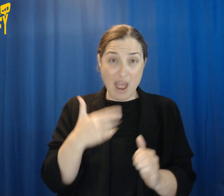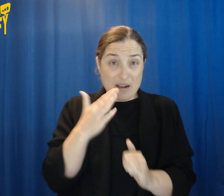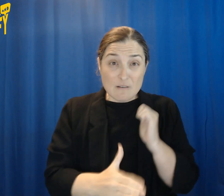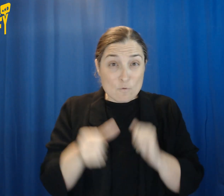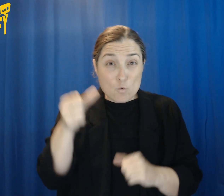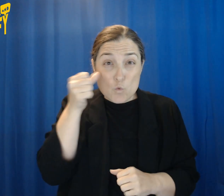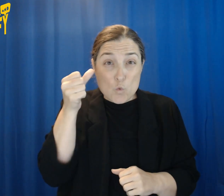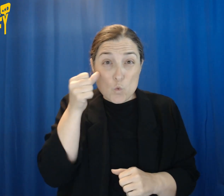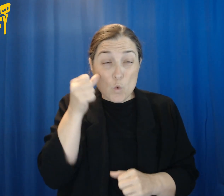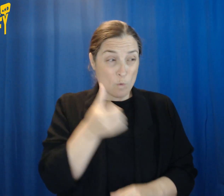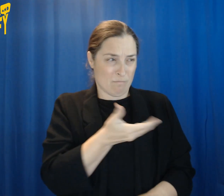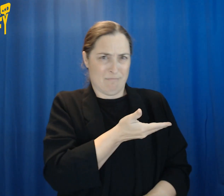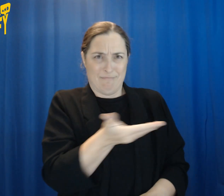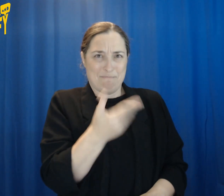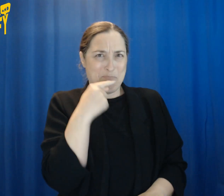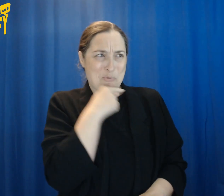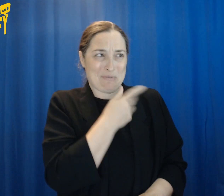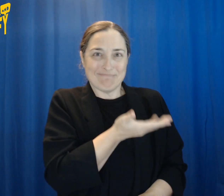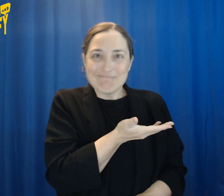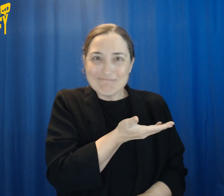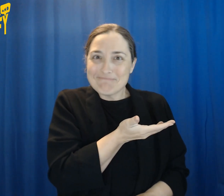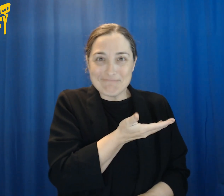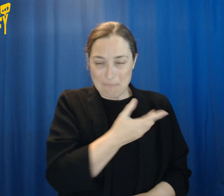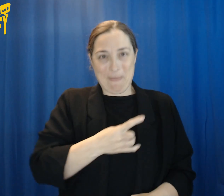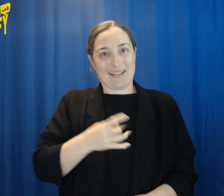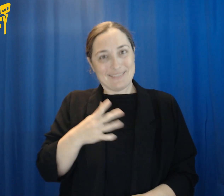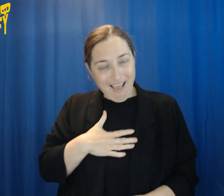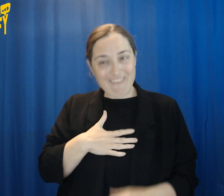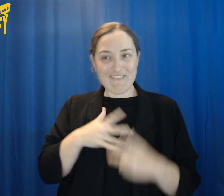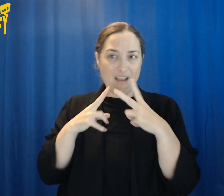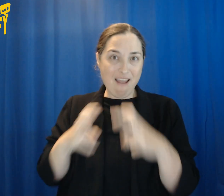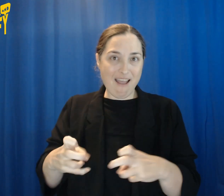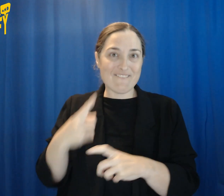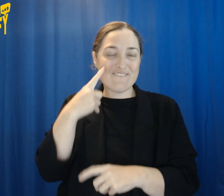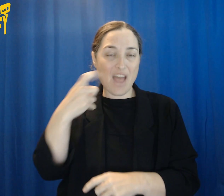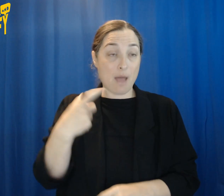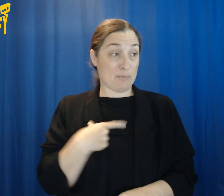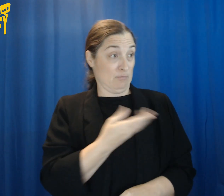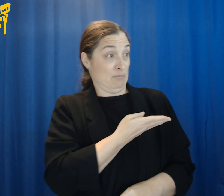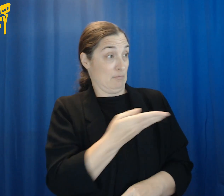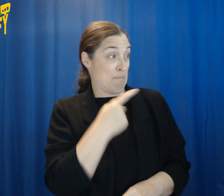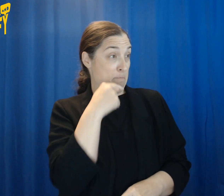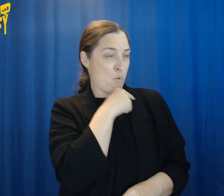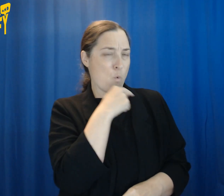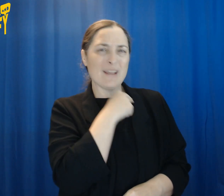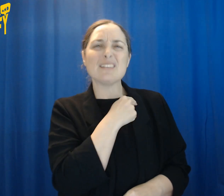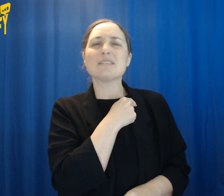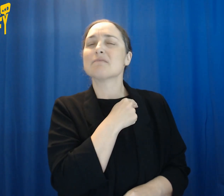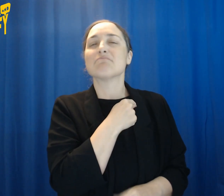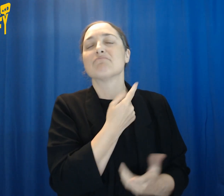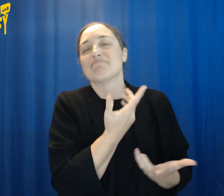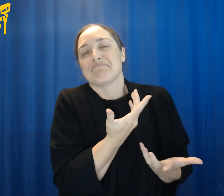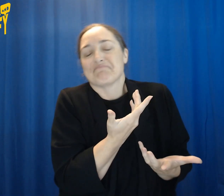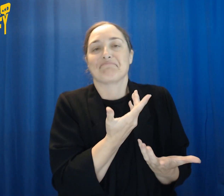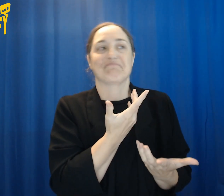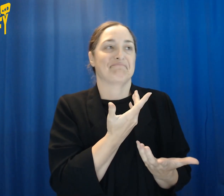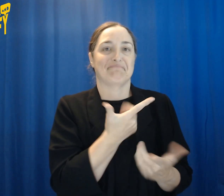have discovered if I hadn't gone and sorted out myself, because the boys in my life were not giving me those kind of bands